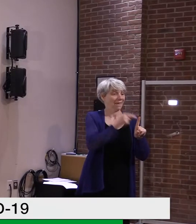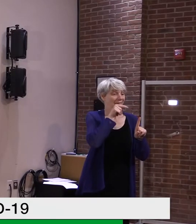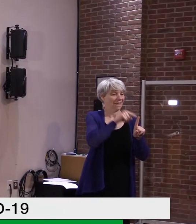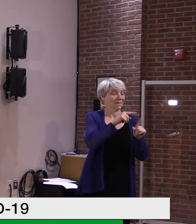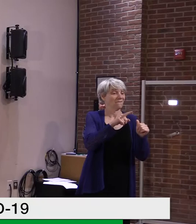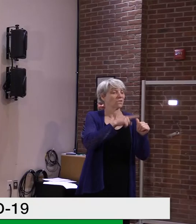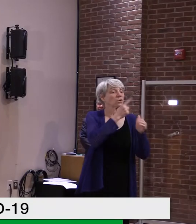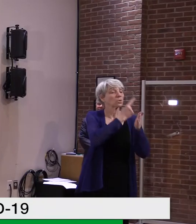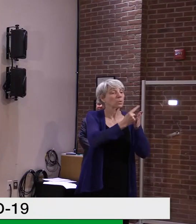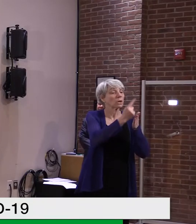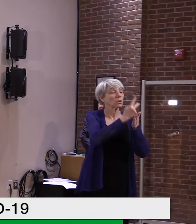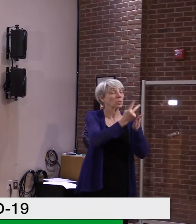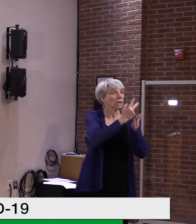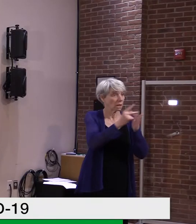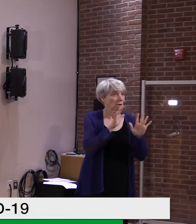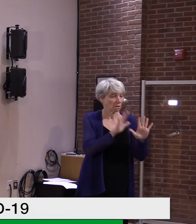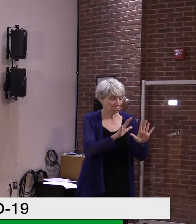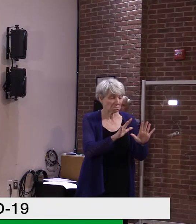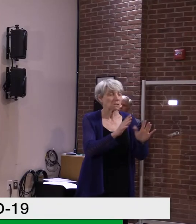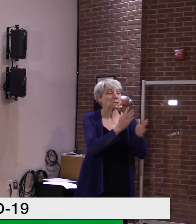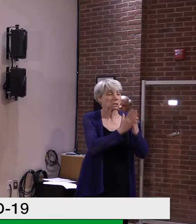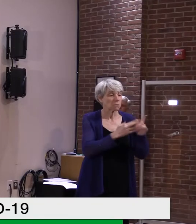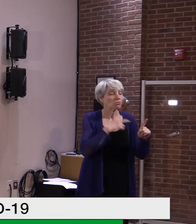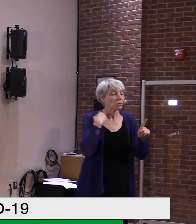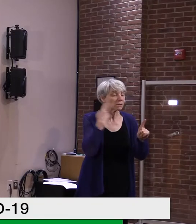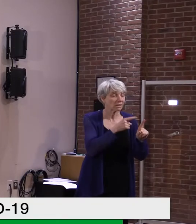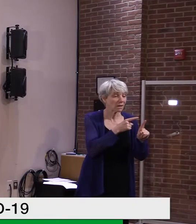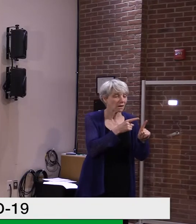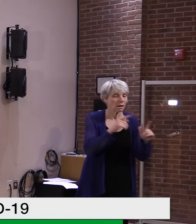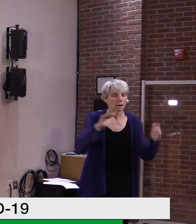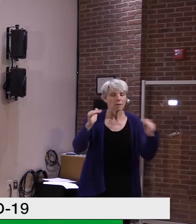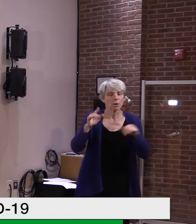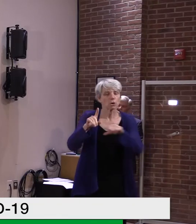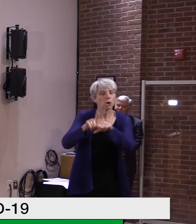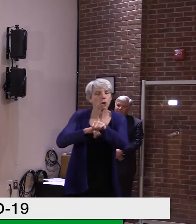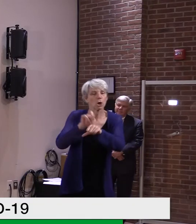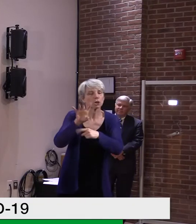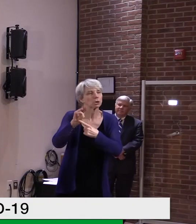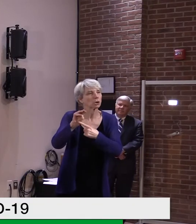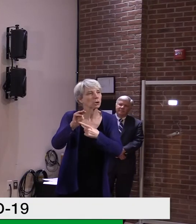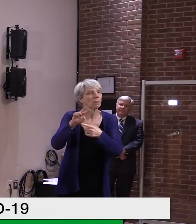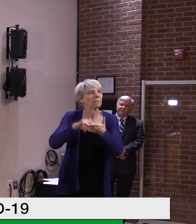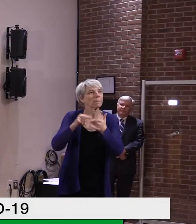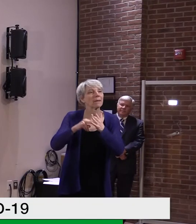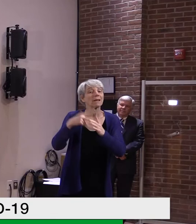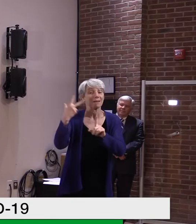couple weeks versus what we would term long-term risk.